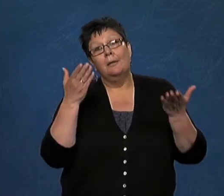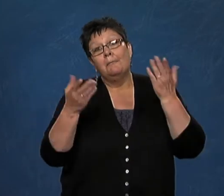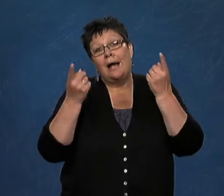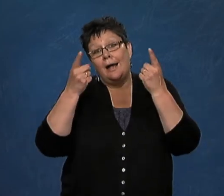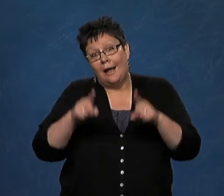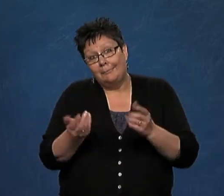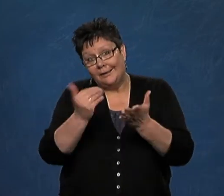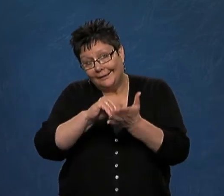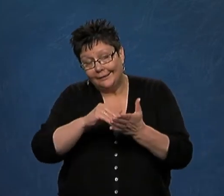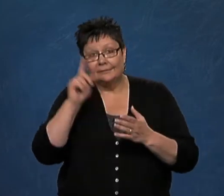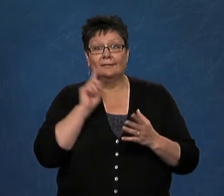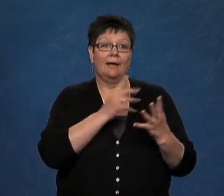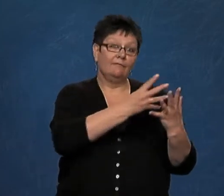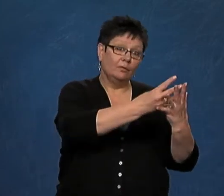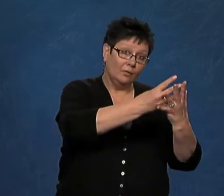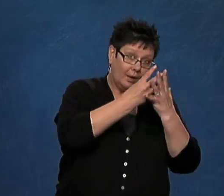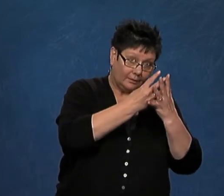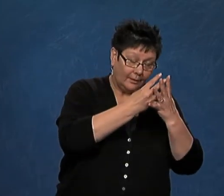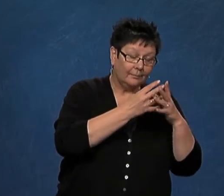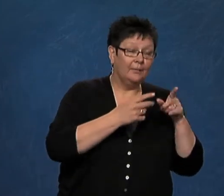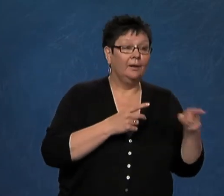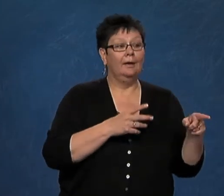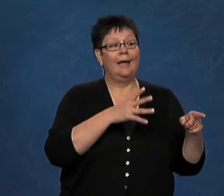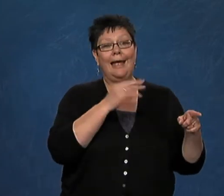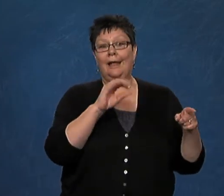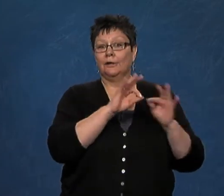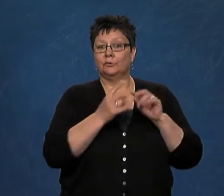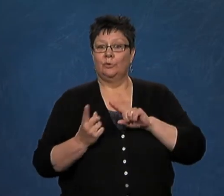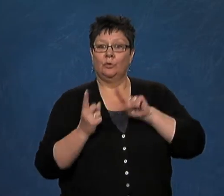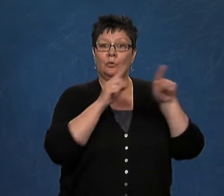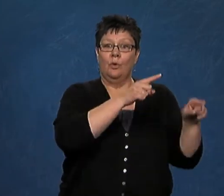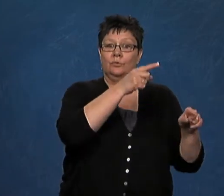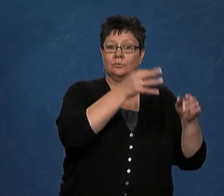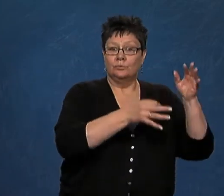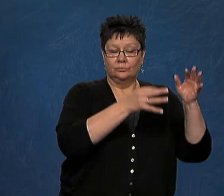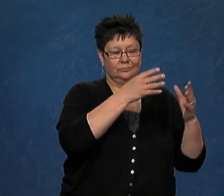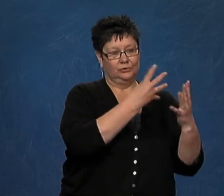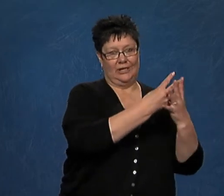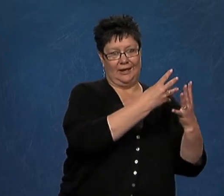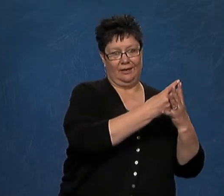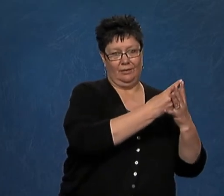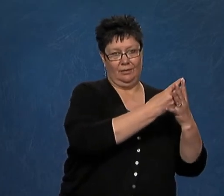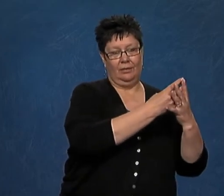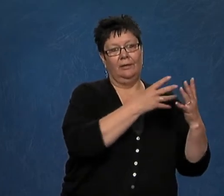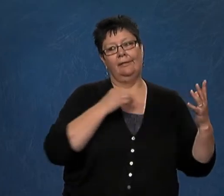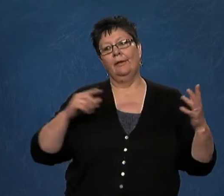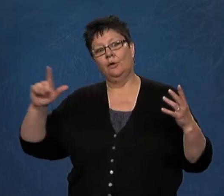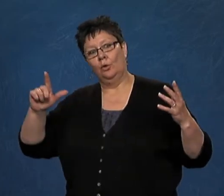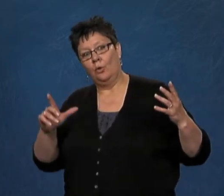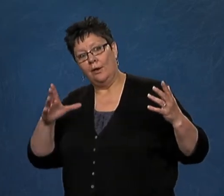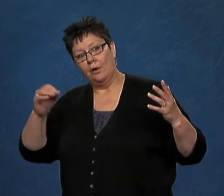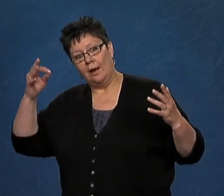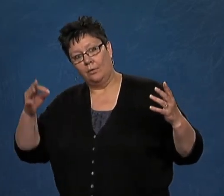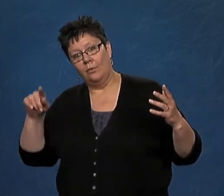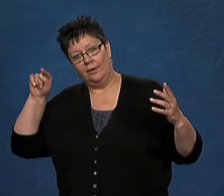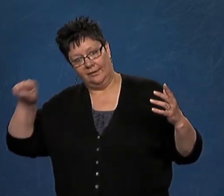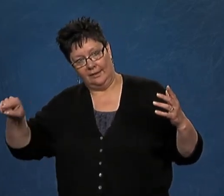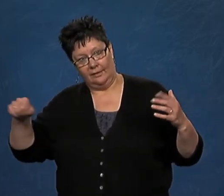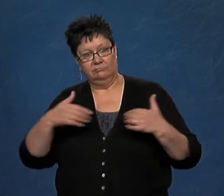location. And it could be that the deaf person's in prison and the interpreter's at the prison itself, and the attorney